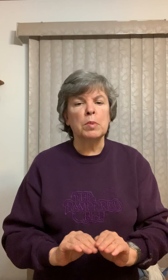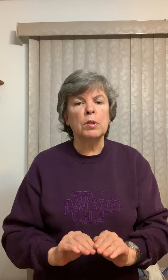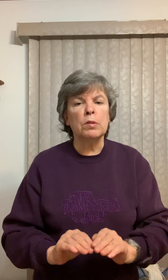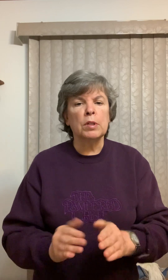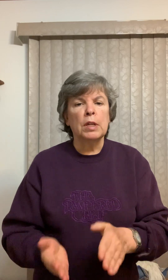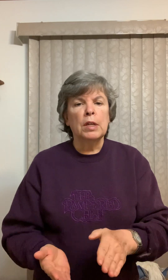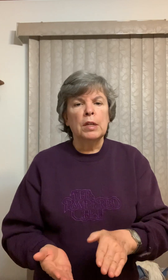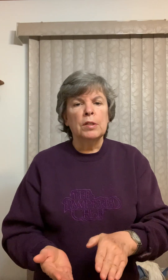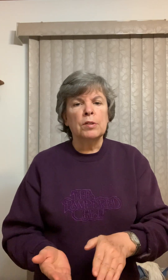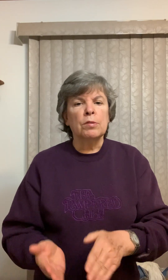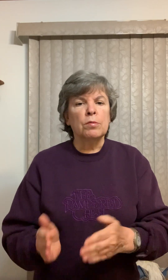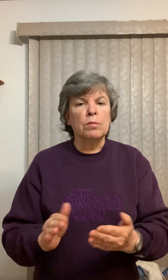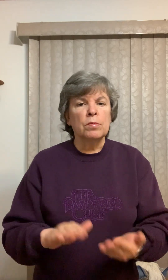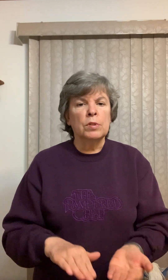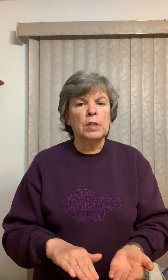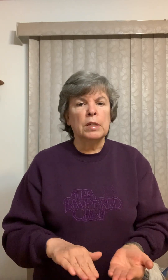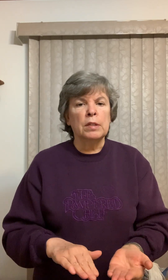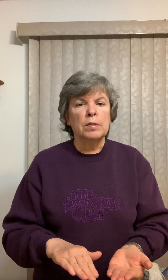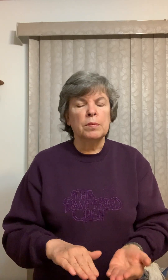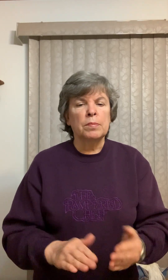dirt? So dead,